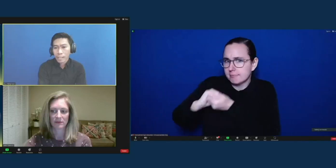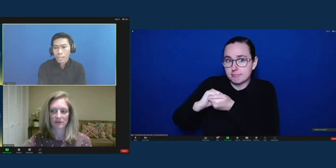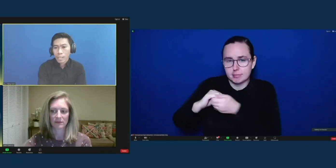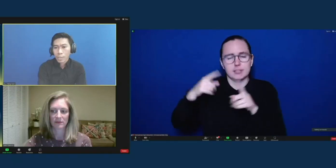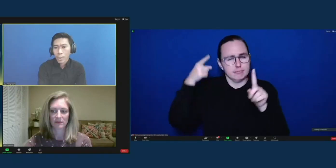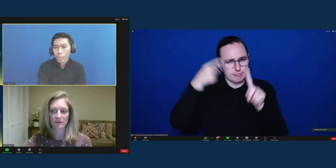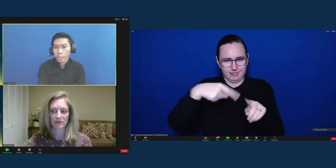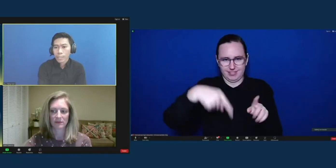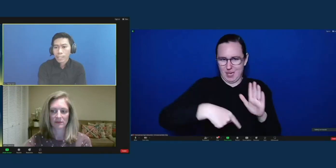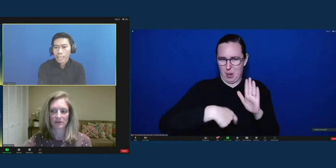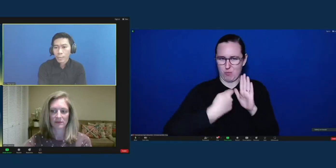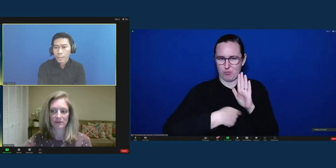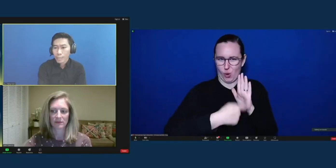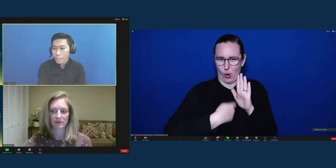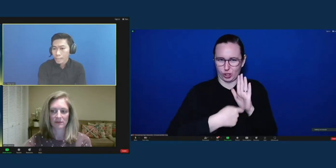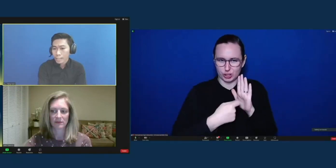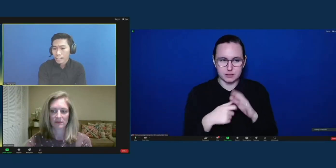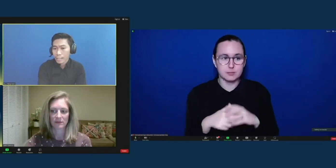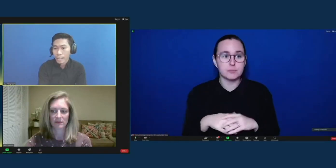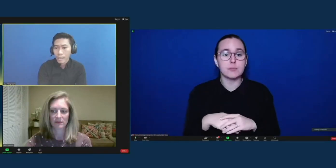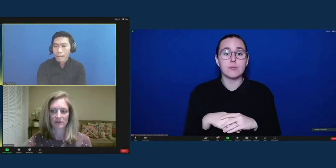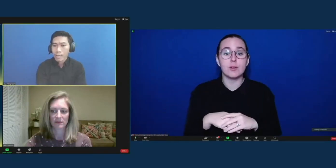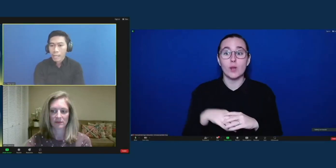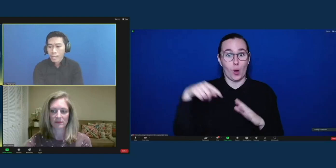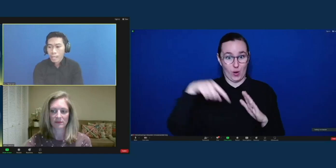project called Begin with Books,